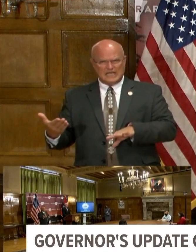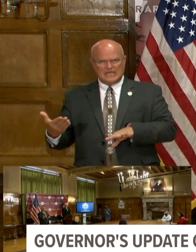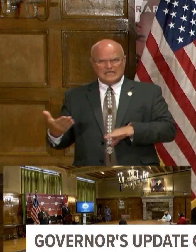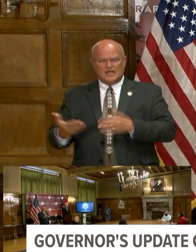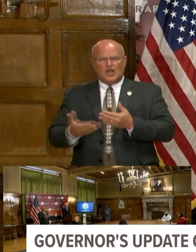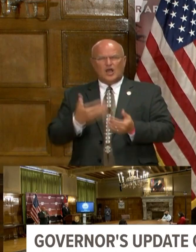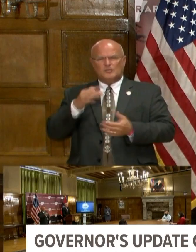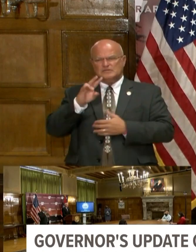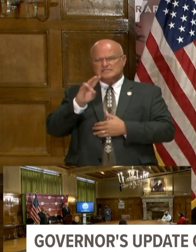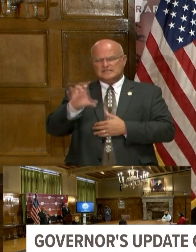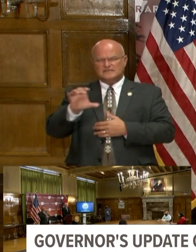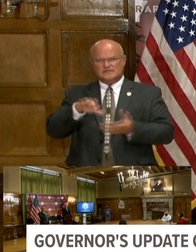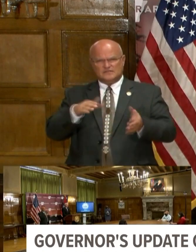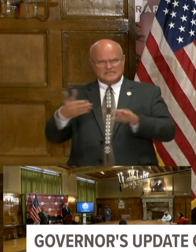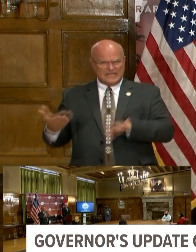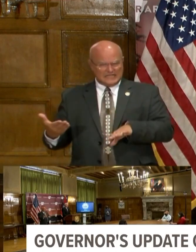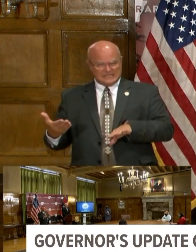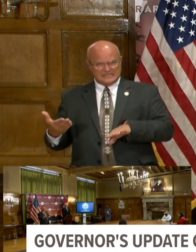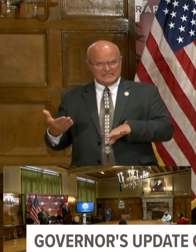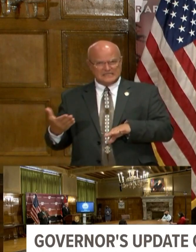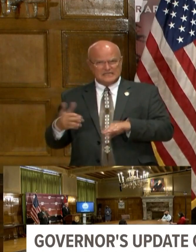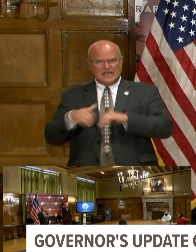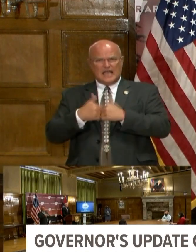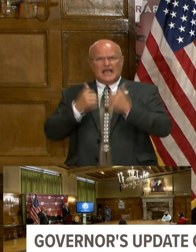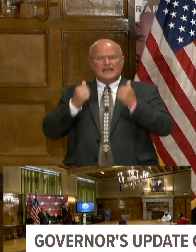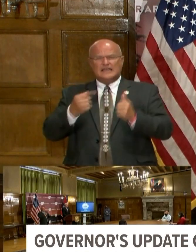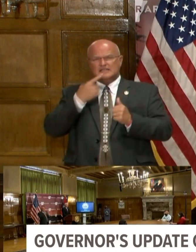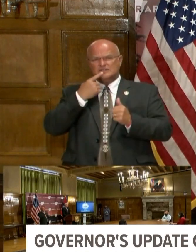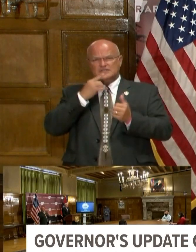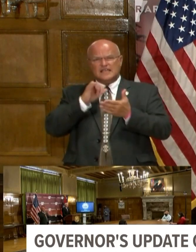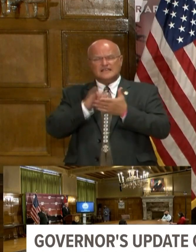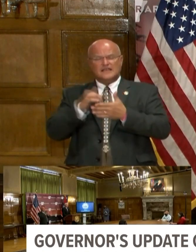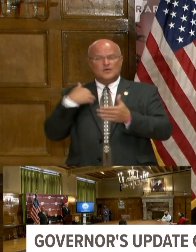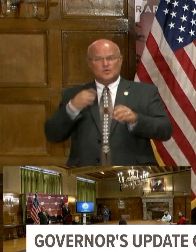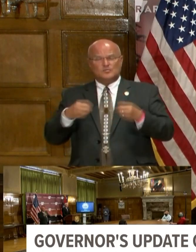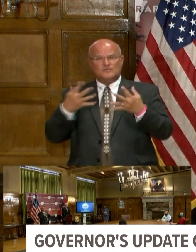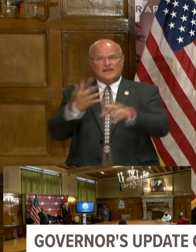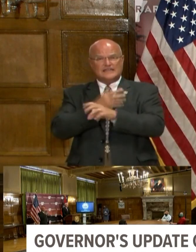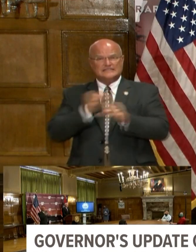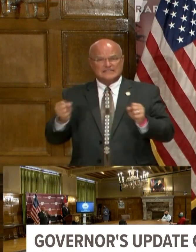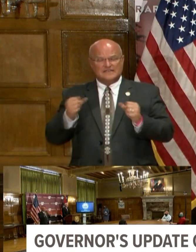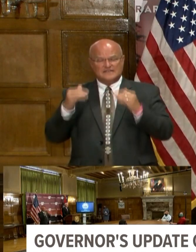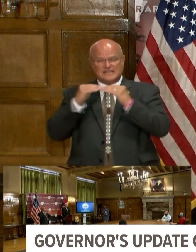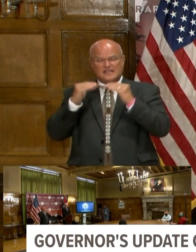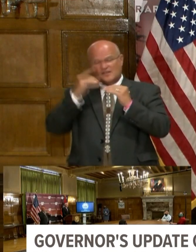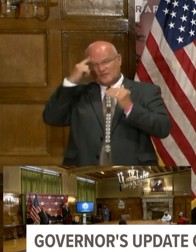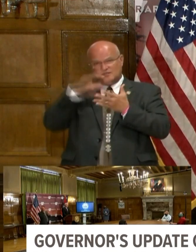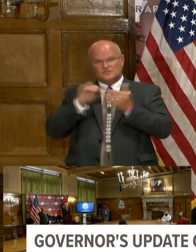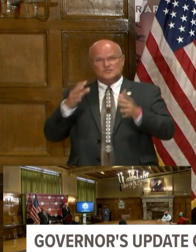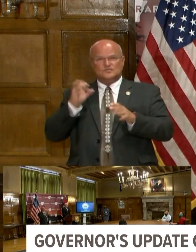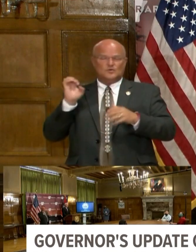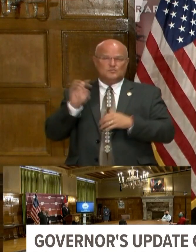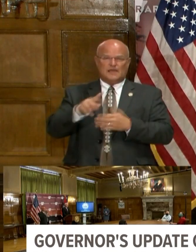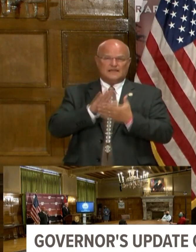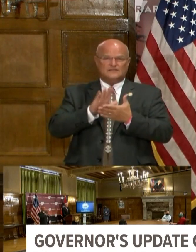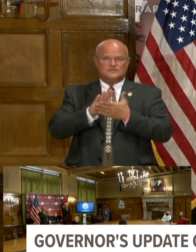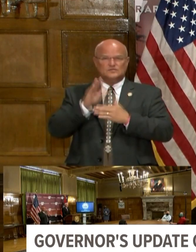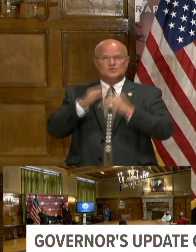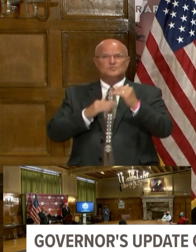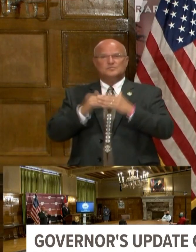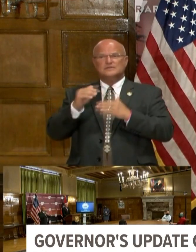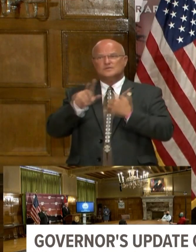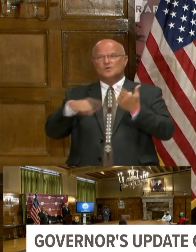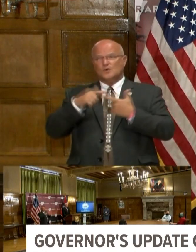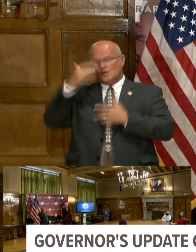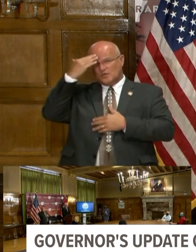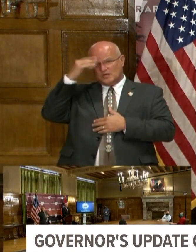We're almost at 700 deaths. How can you say that we are providing safety and equity for students going back into school buildings